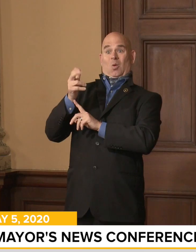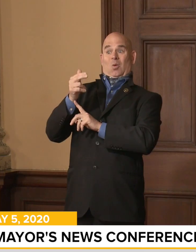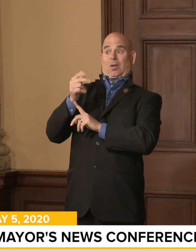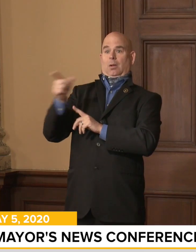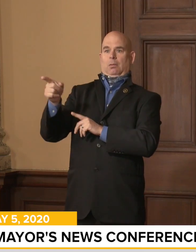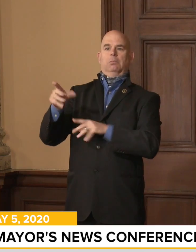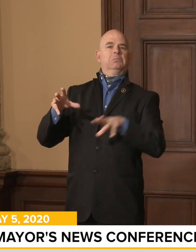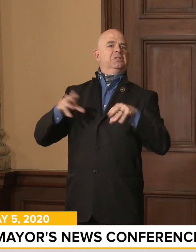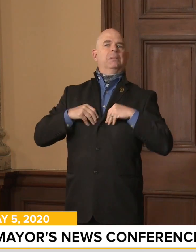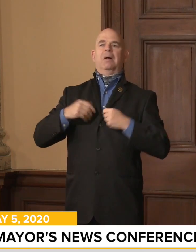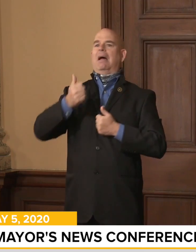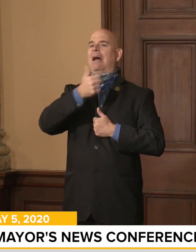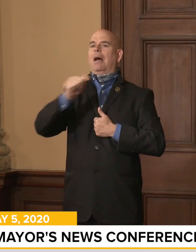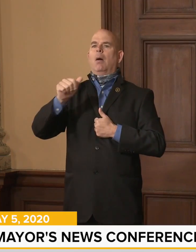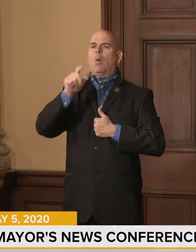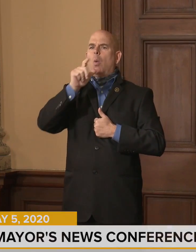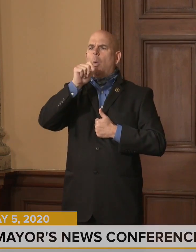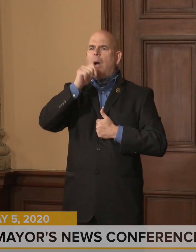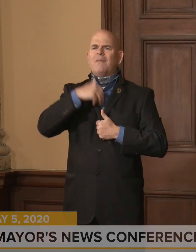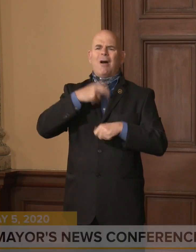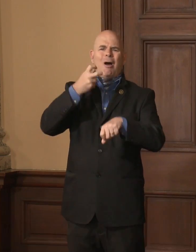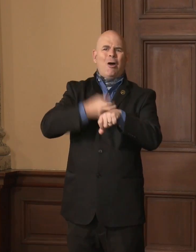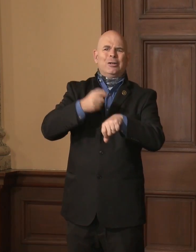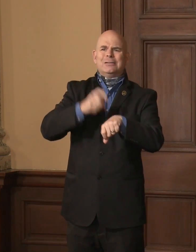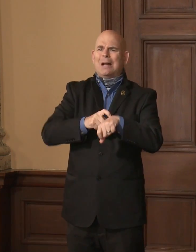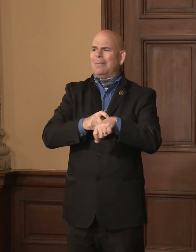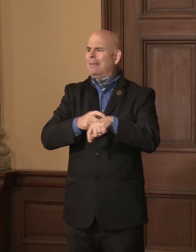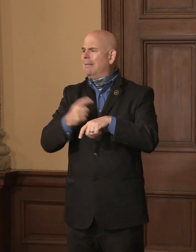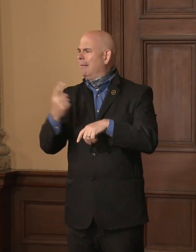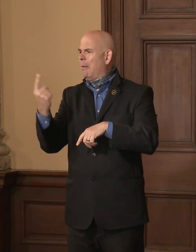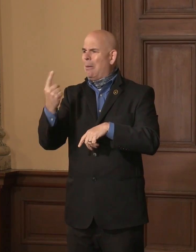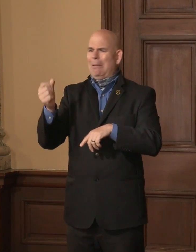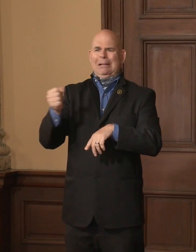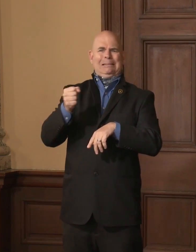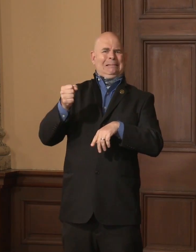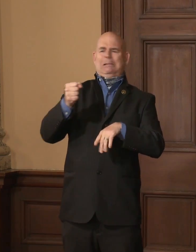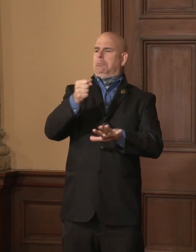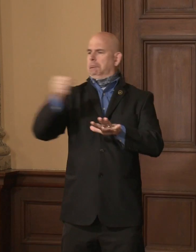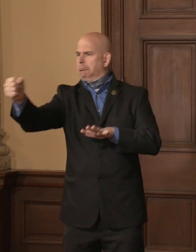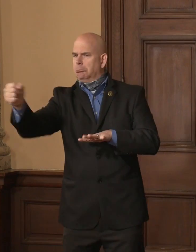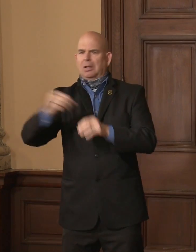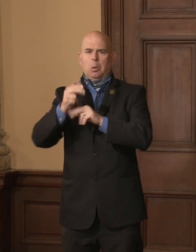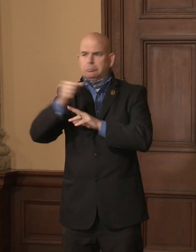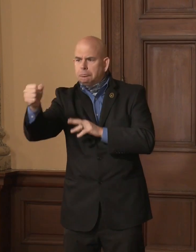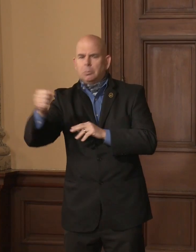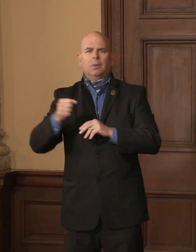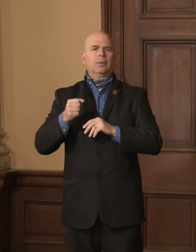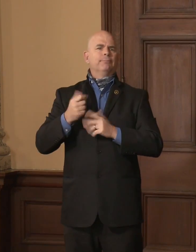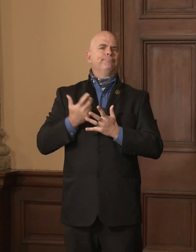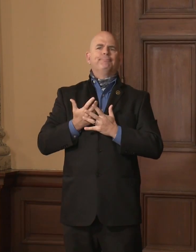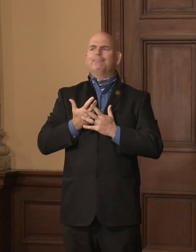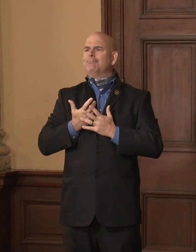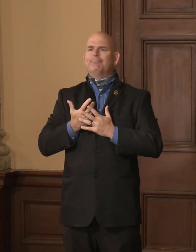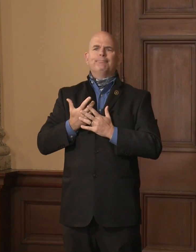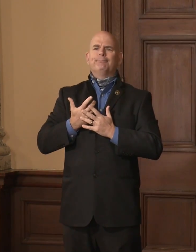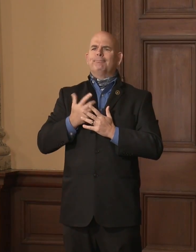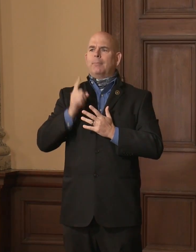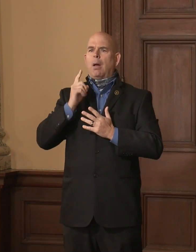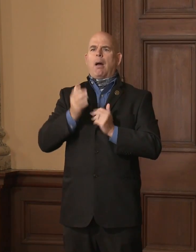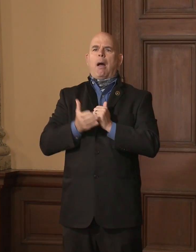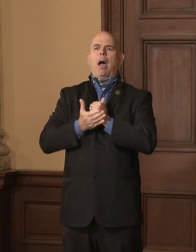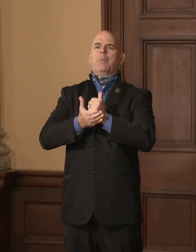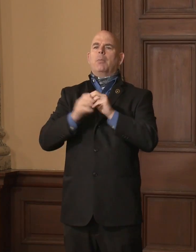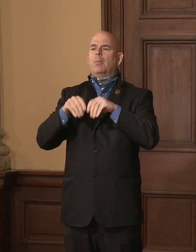self-isolating, this partnership will reduce the number of interactions amongst residents who have tested positive and reduce the spread